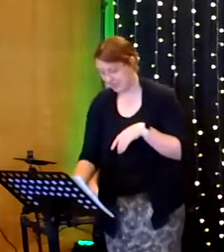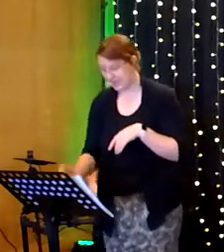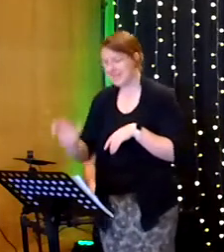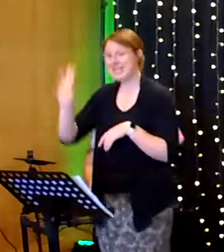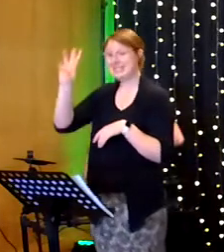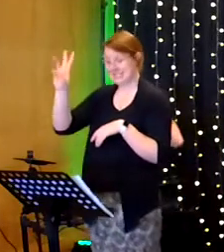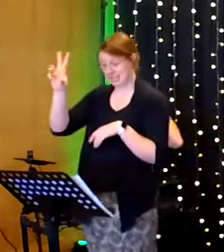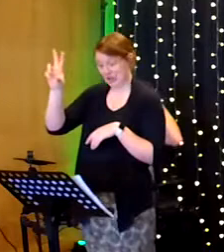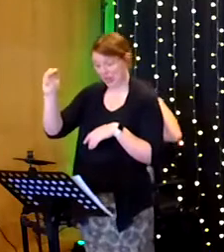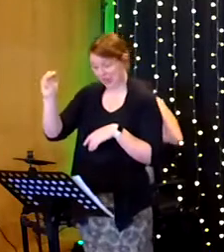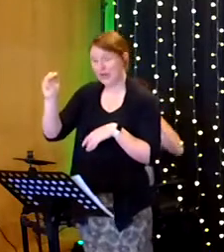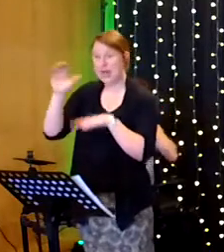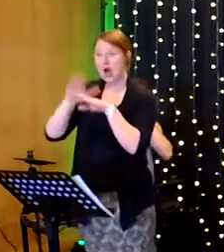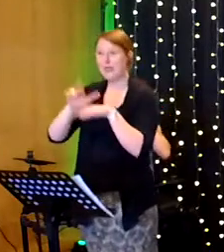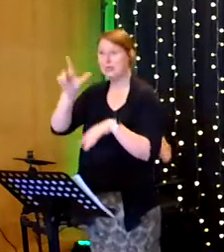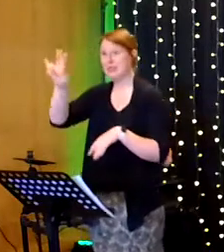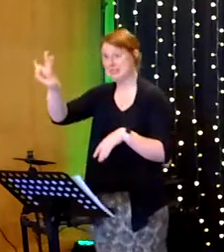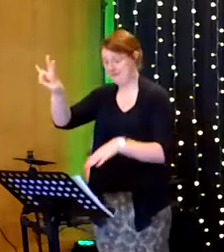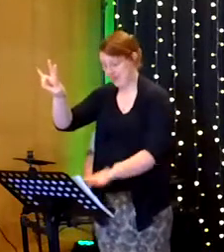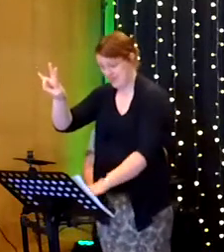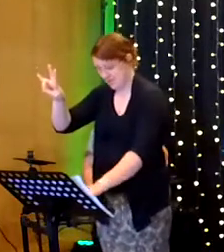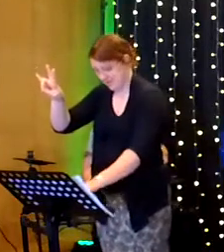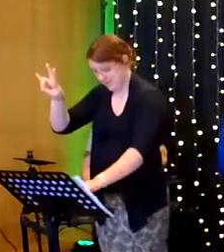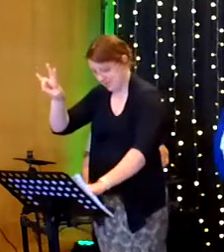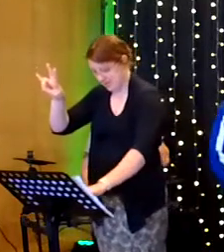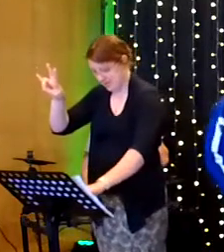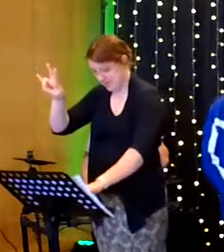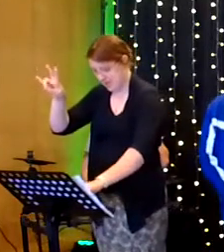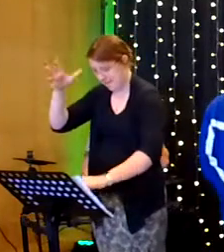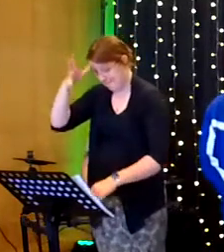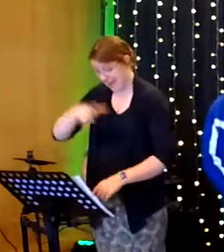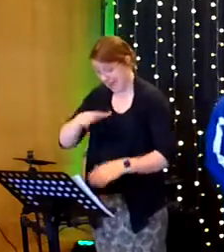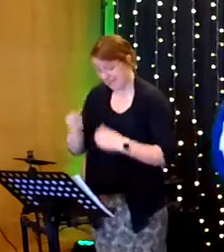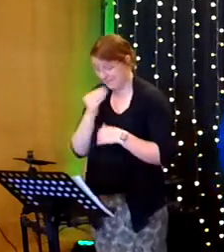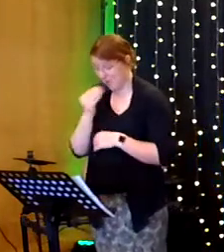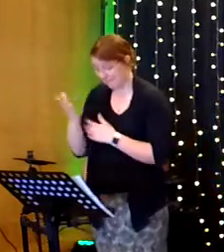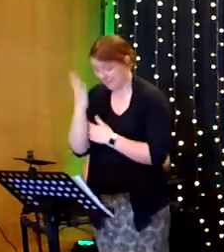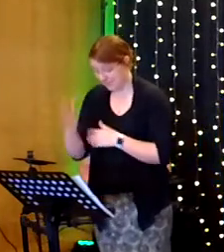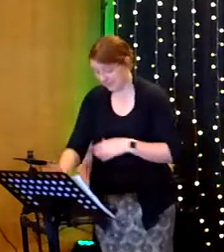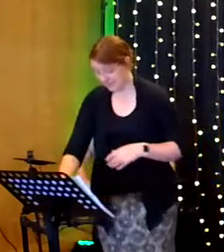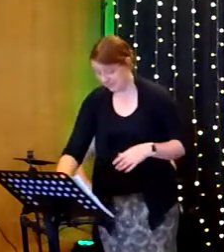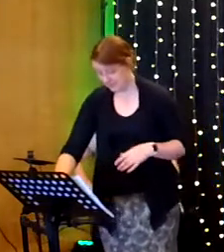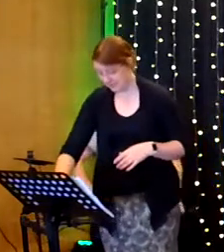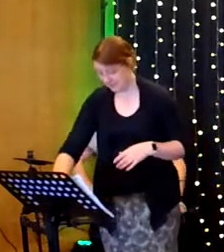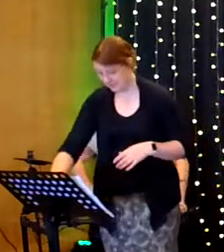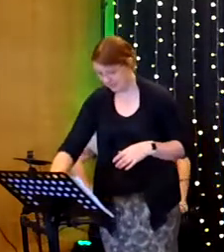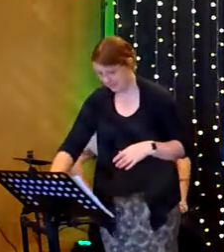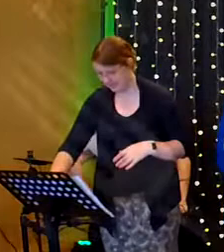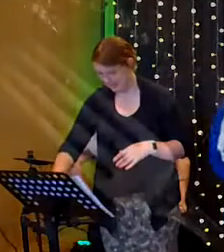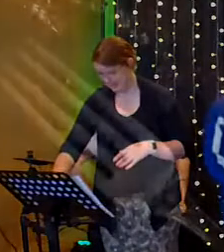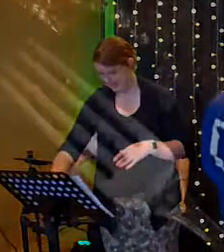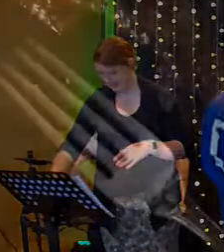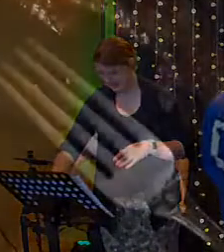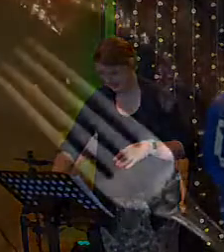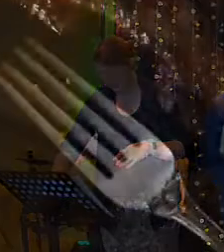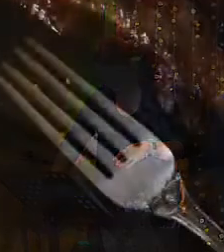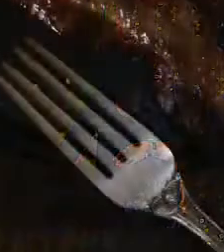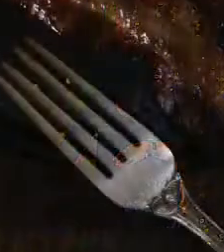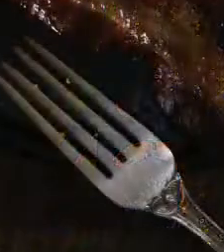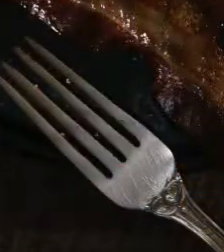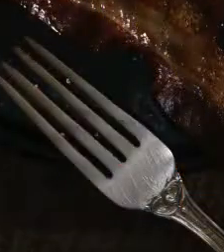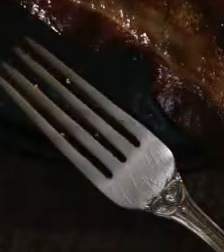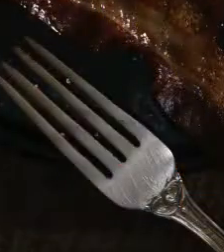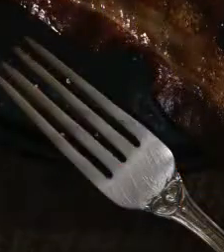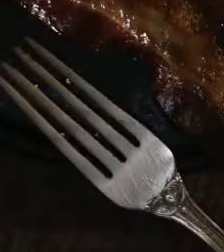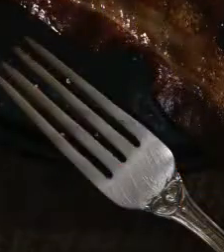27th. Also, we have men's breakfast coming up on June 5th. So come on out for that, men. That's an awesome time, 8